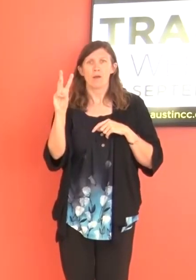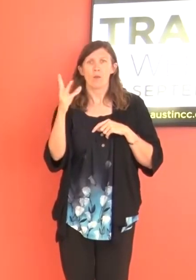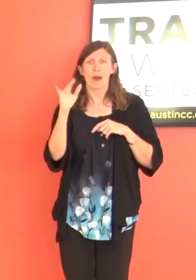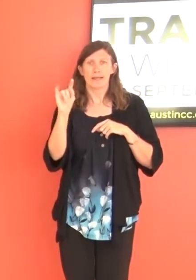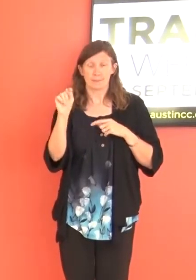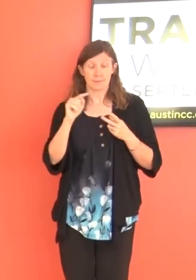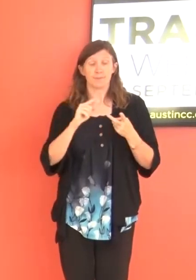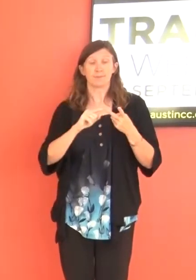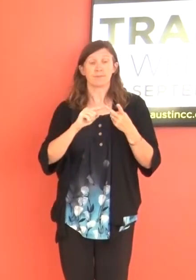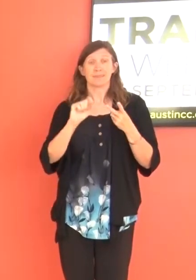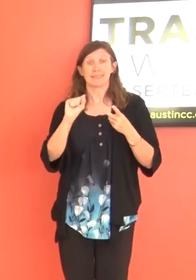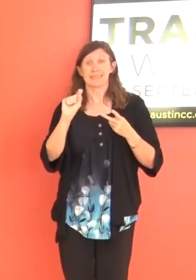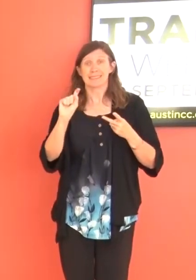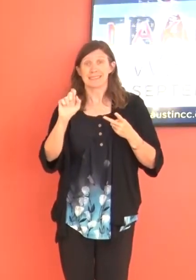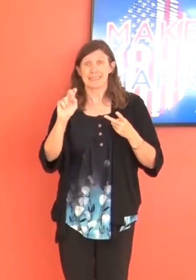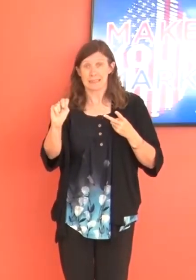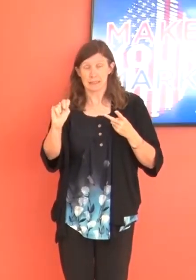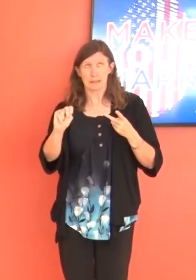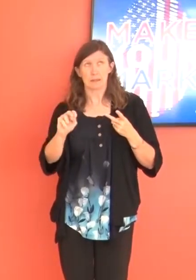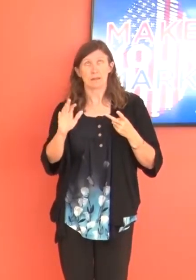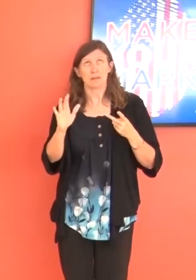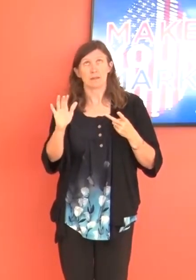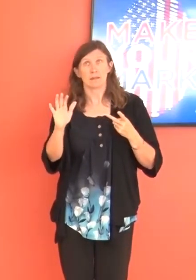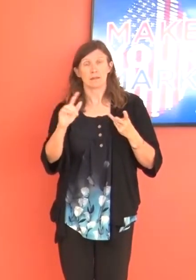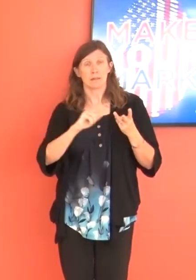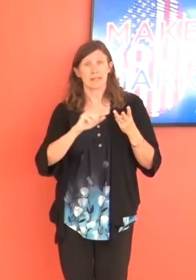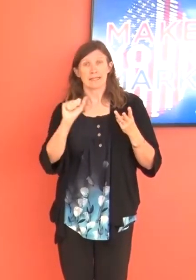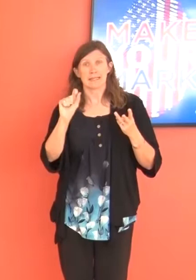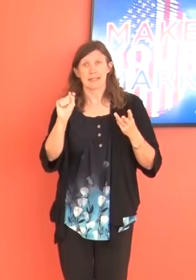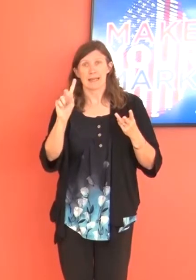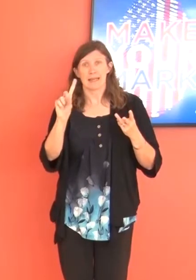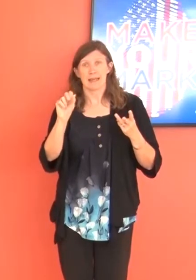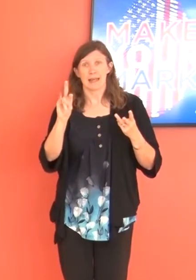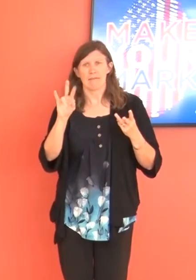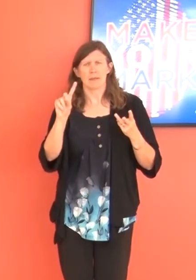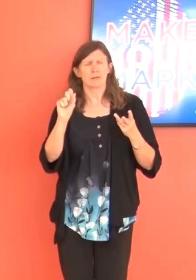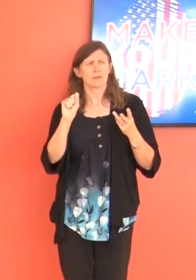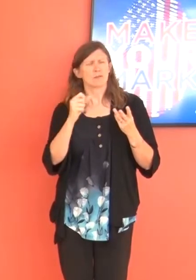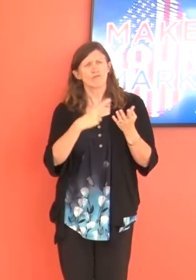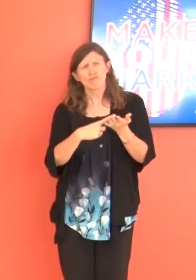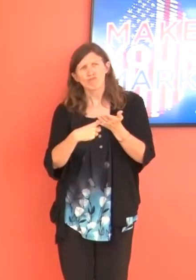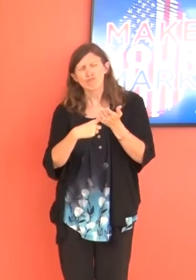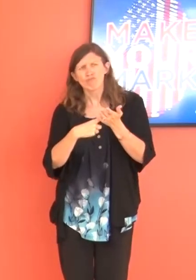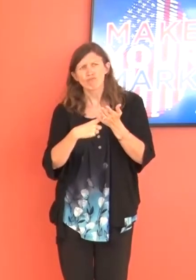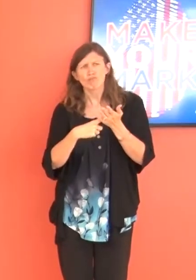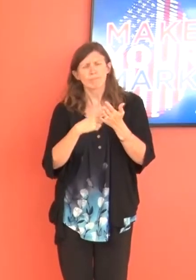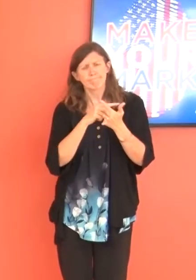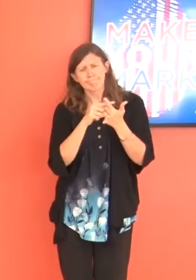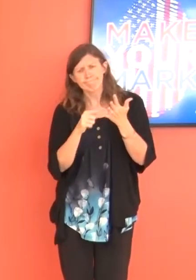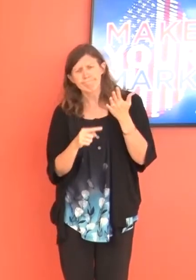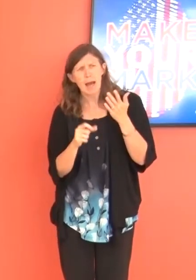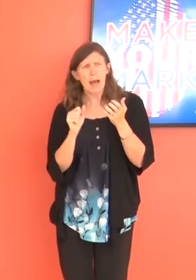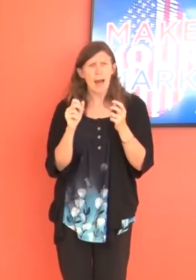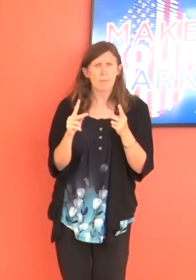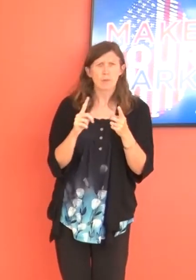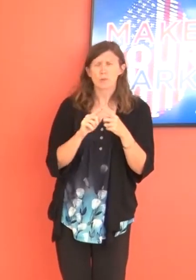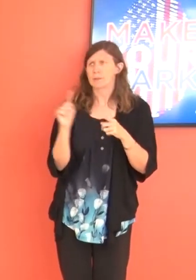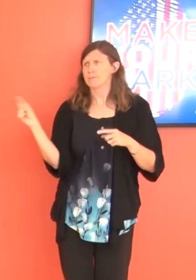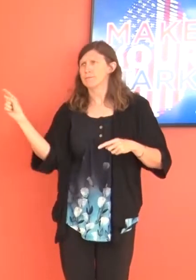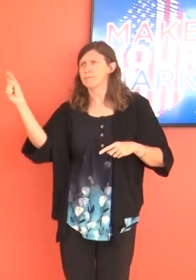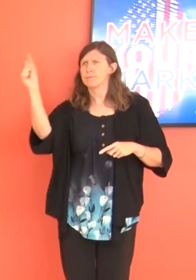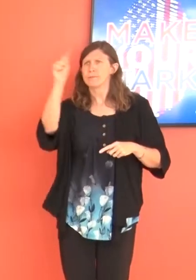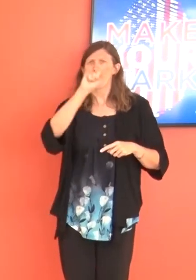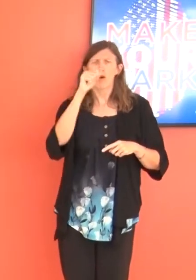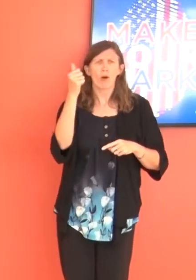and with St. David's to talk about what are the other opportunities on other campuses that